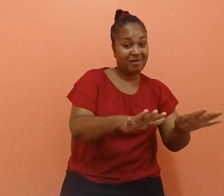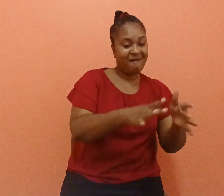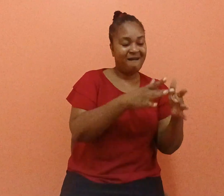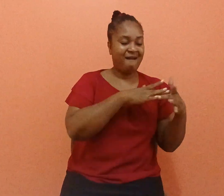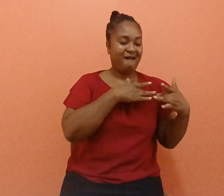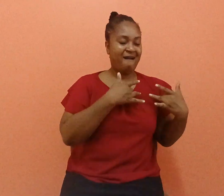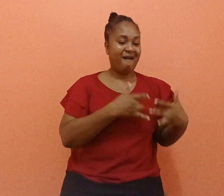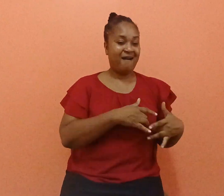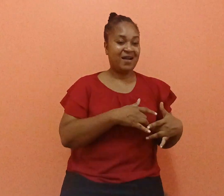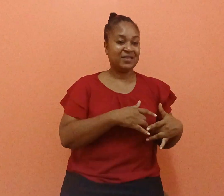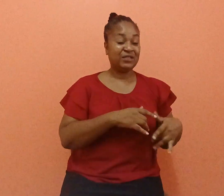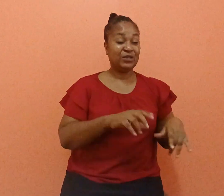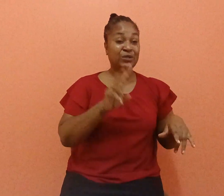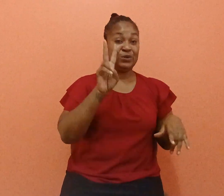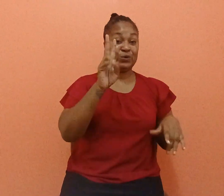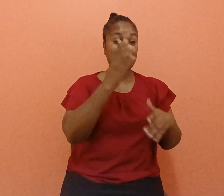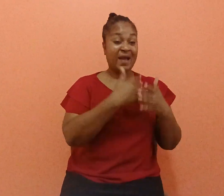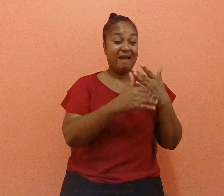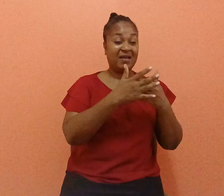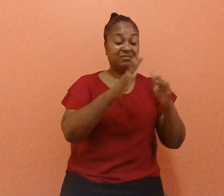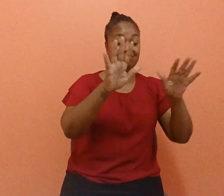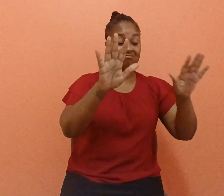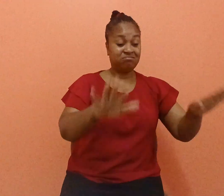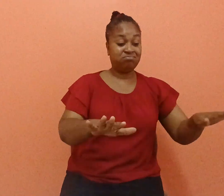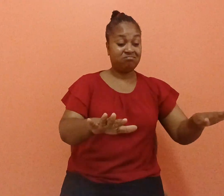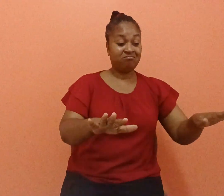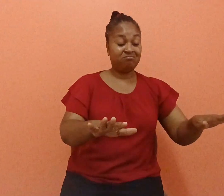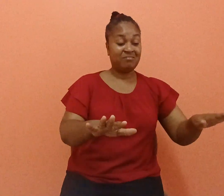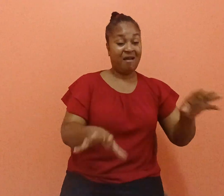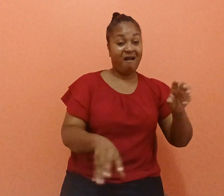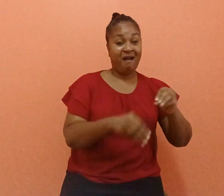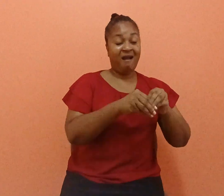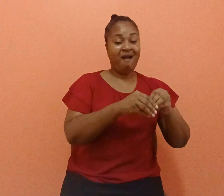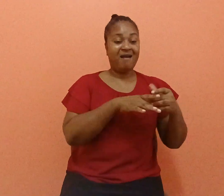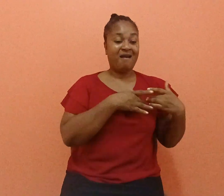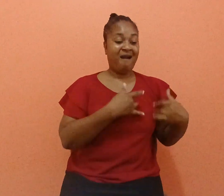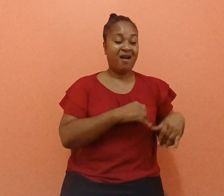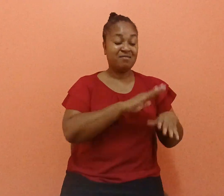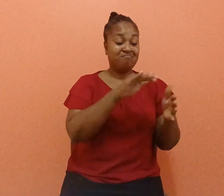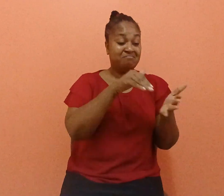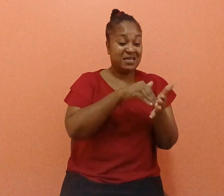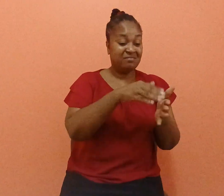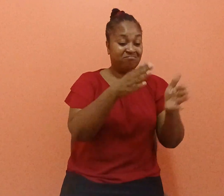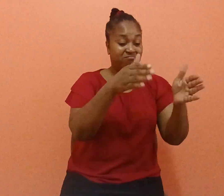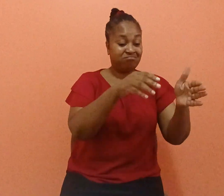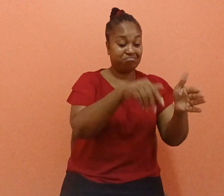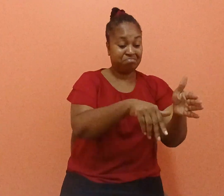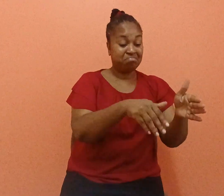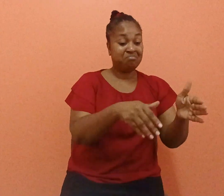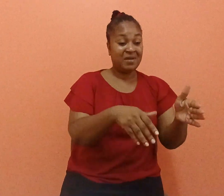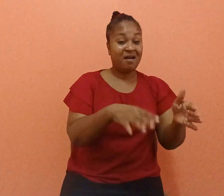2 hands plus a heart plus our memory verse.